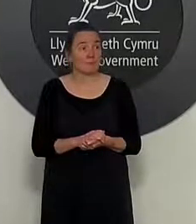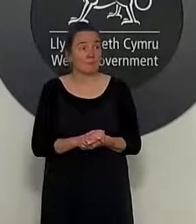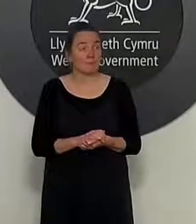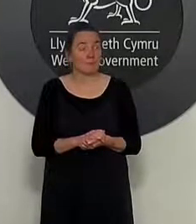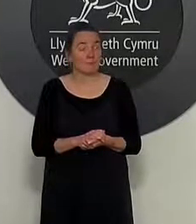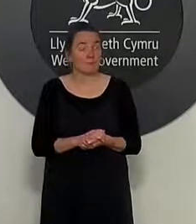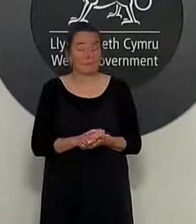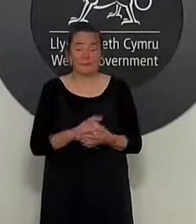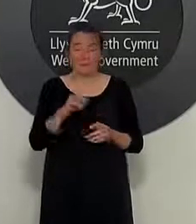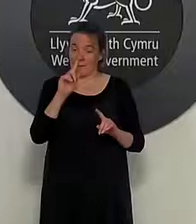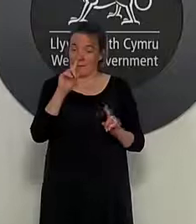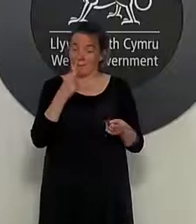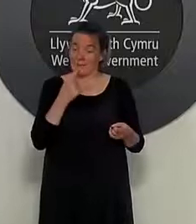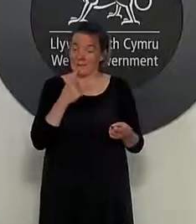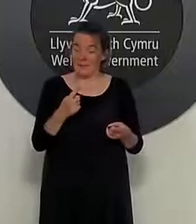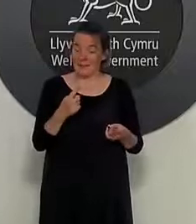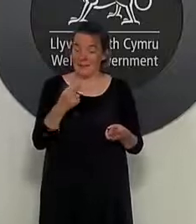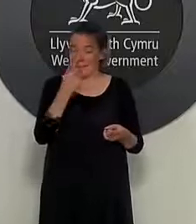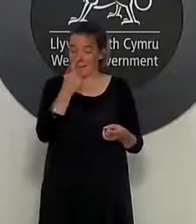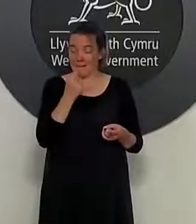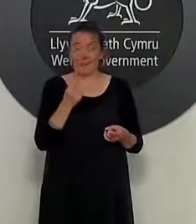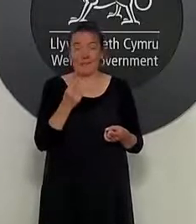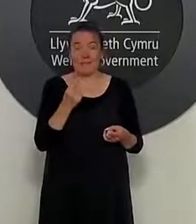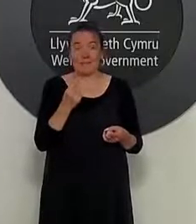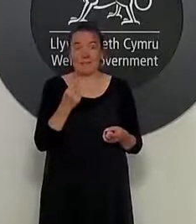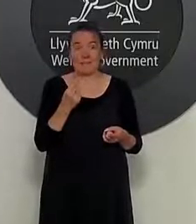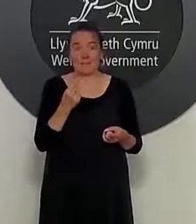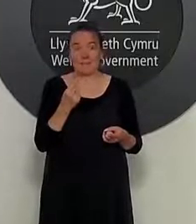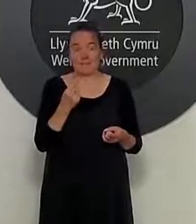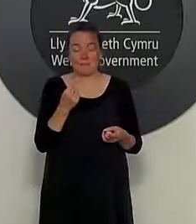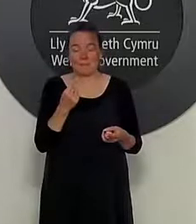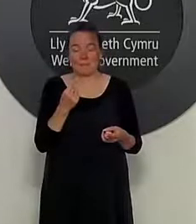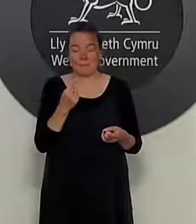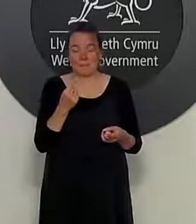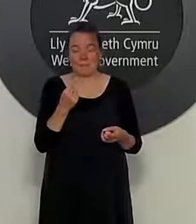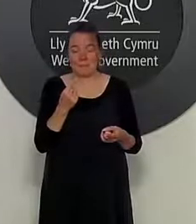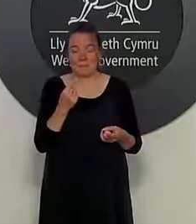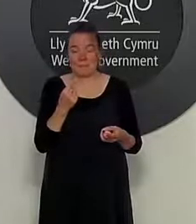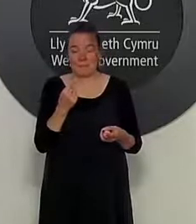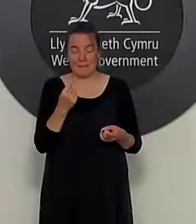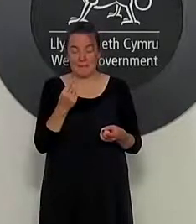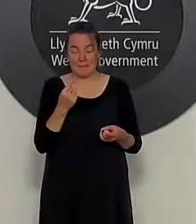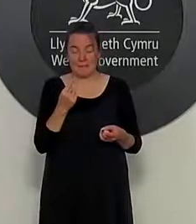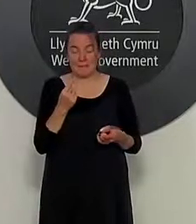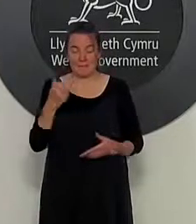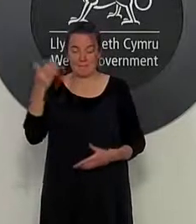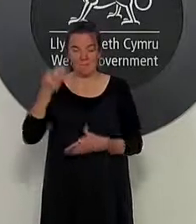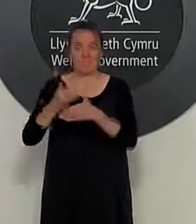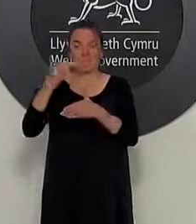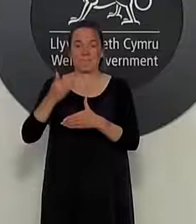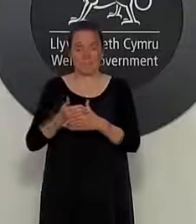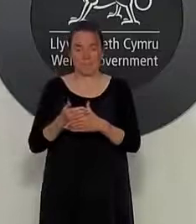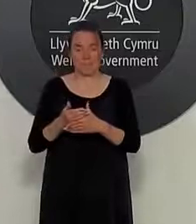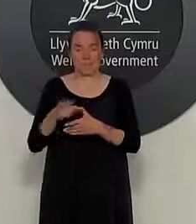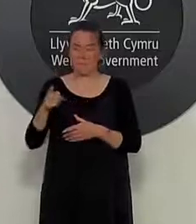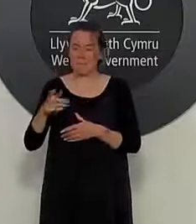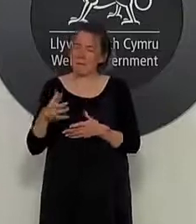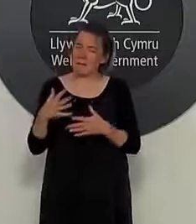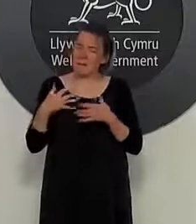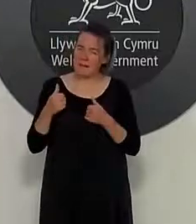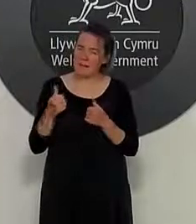we are able to turn back the tide in a Canute-like way, but that notion that the health service doesn't